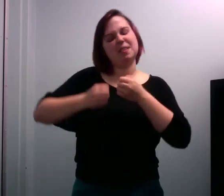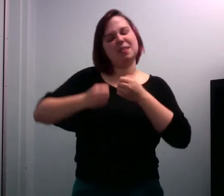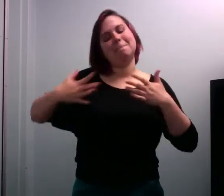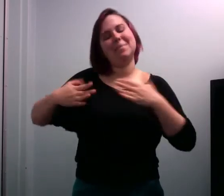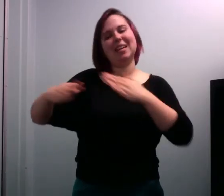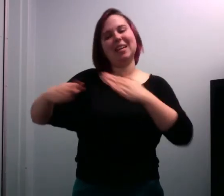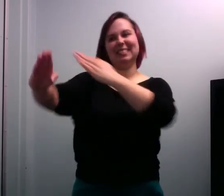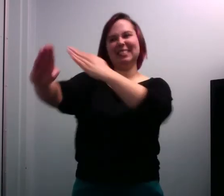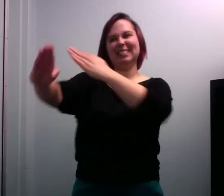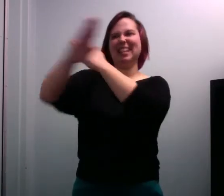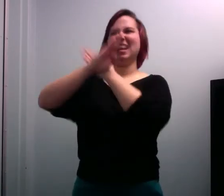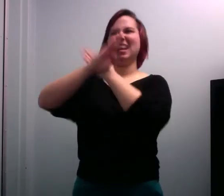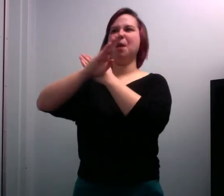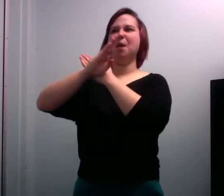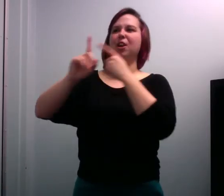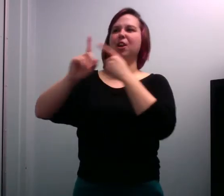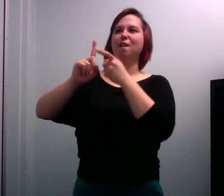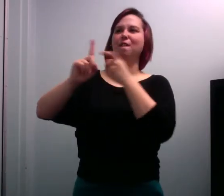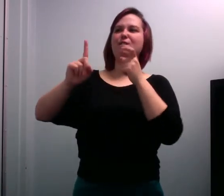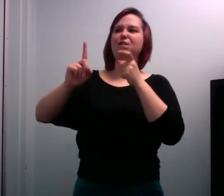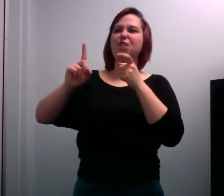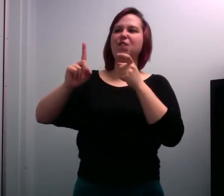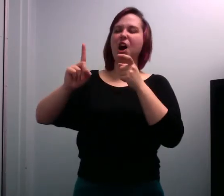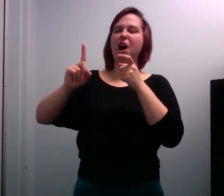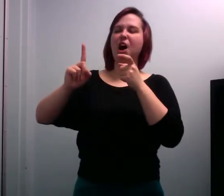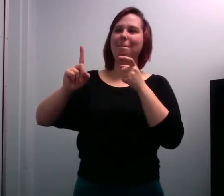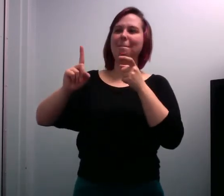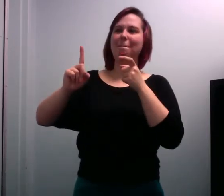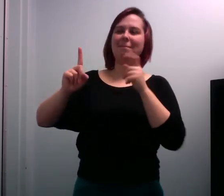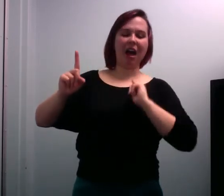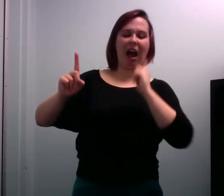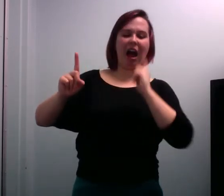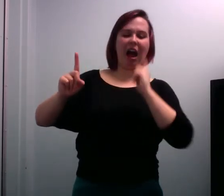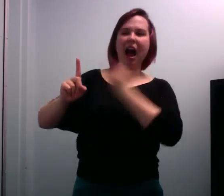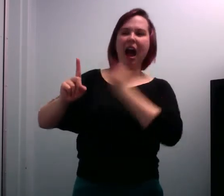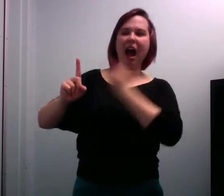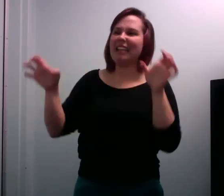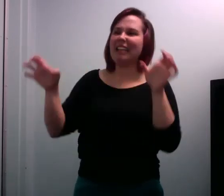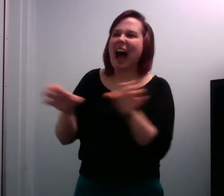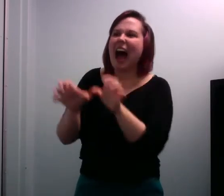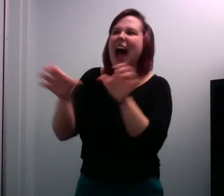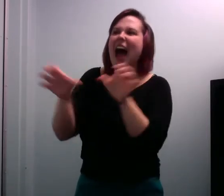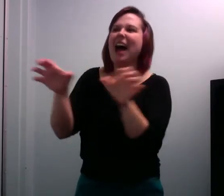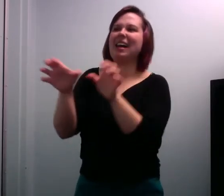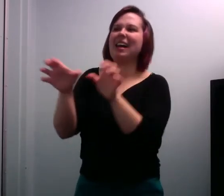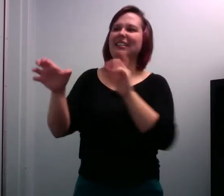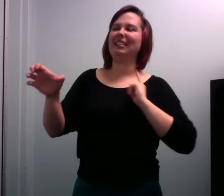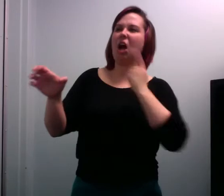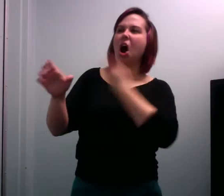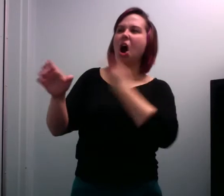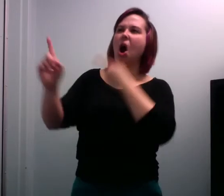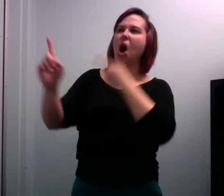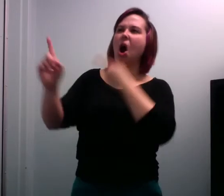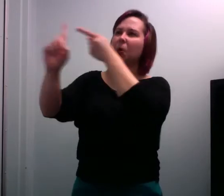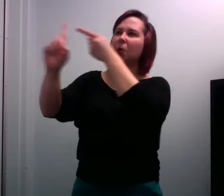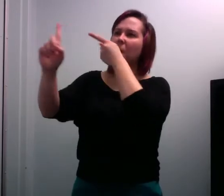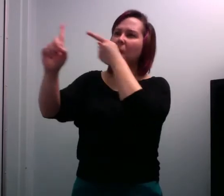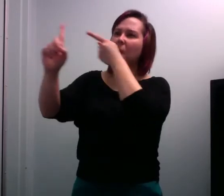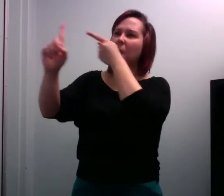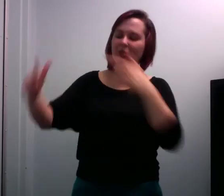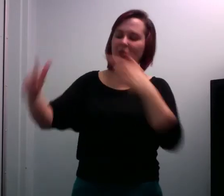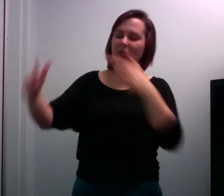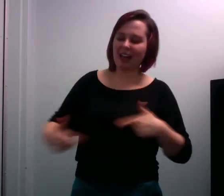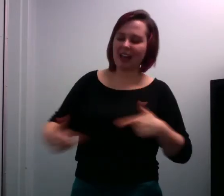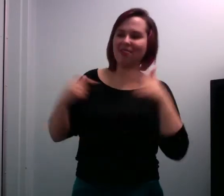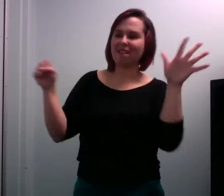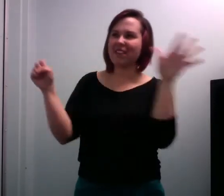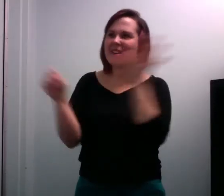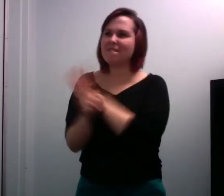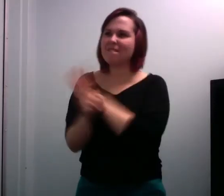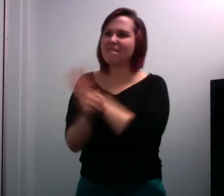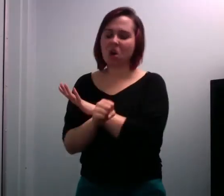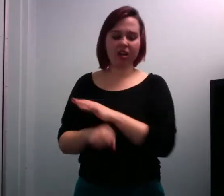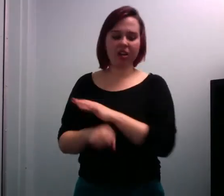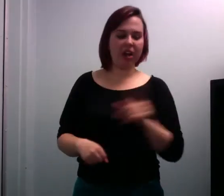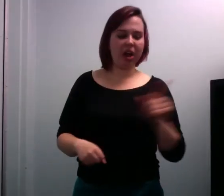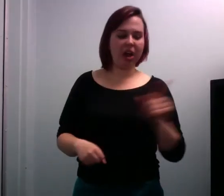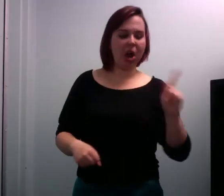dreams and living our lives fully. We hold back from participating in life fully because we are